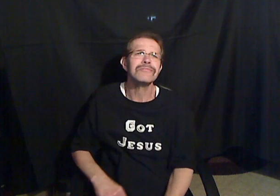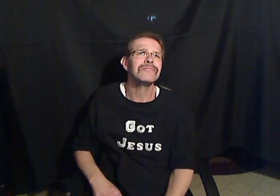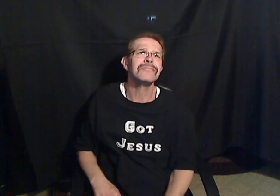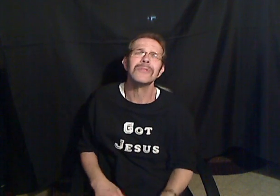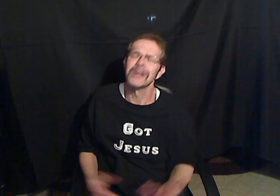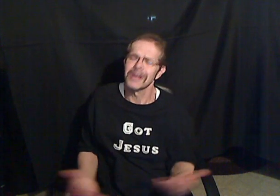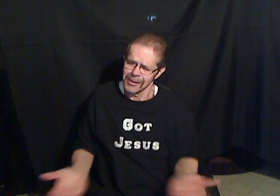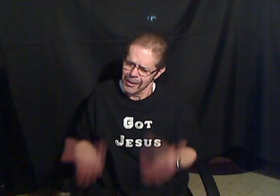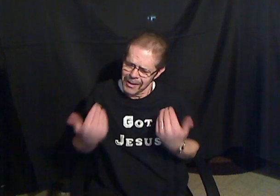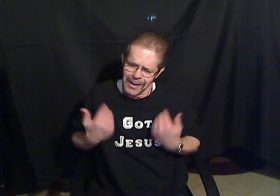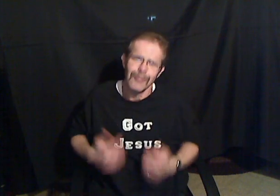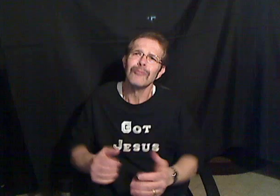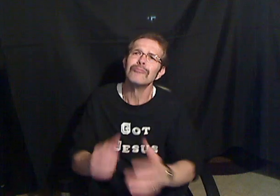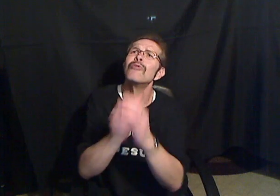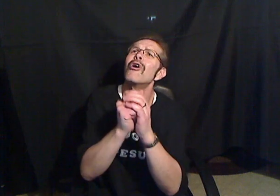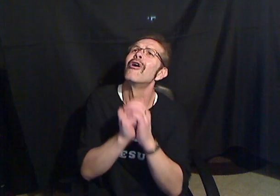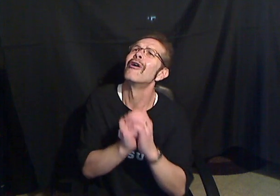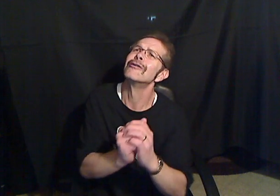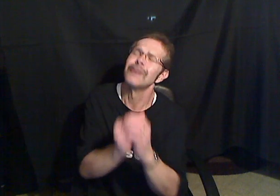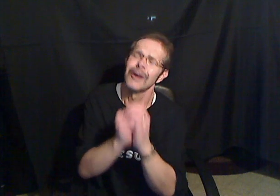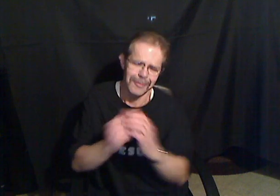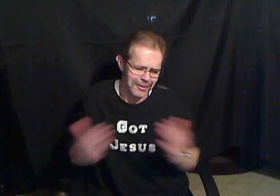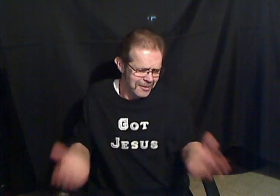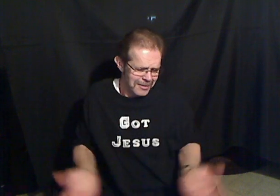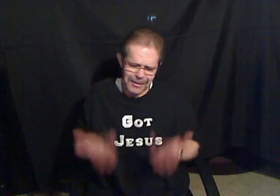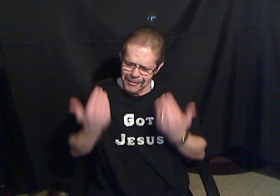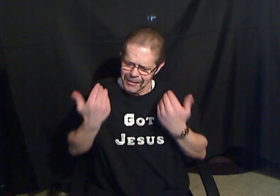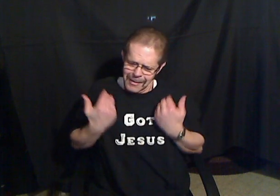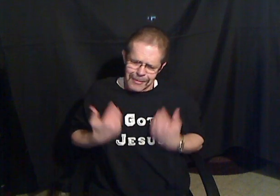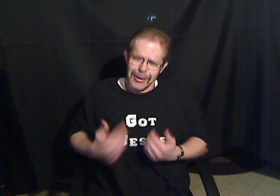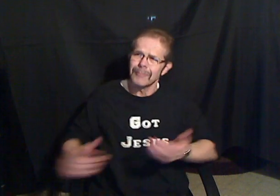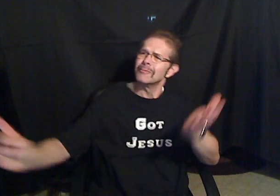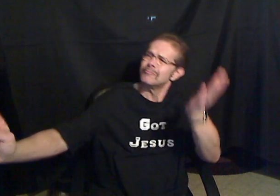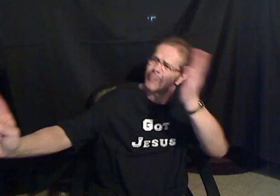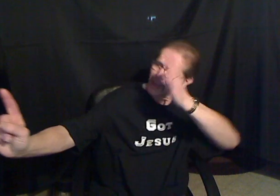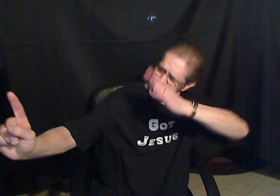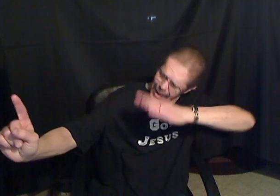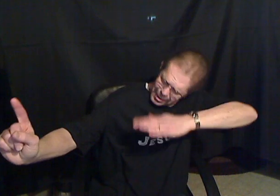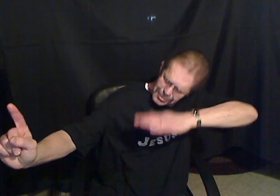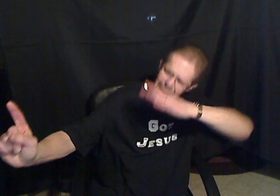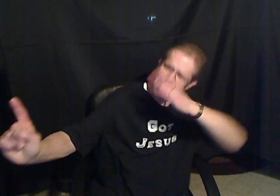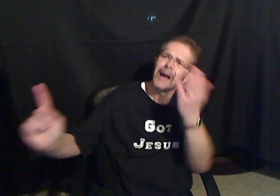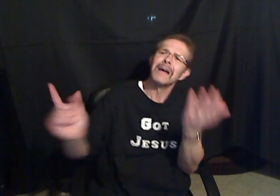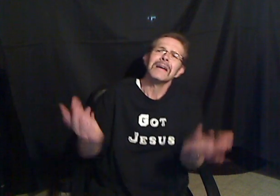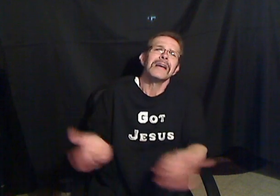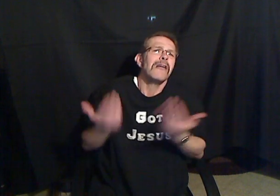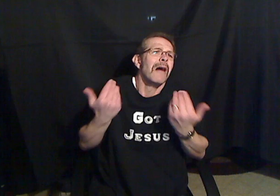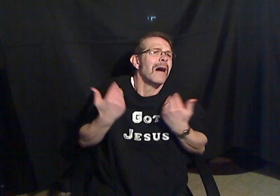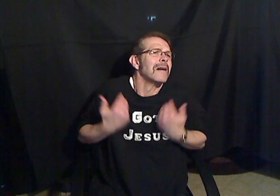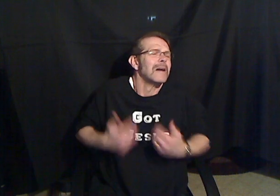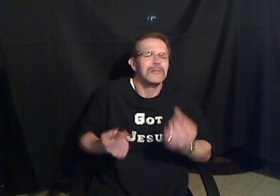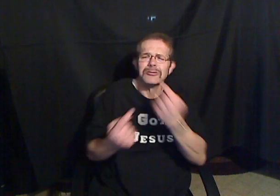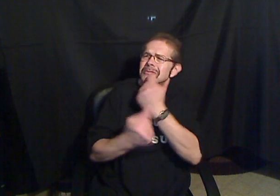Here I am to worship. Here I am to bow down. Here I am to